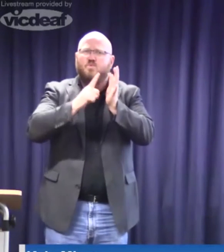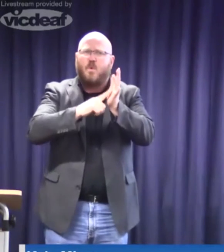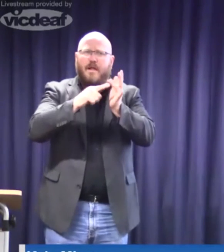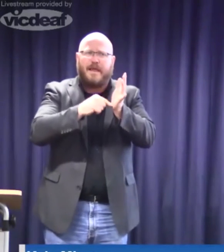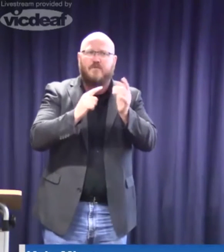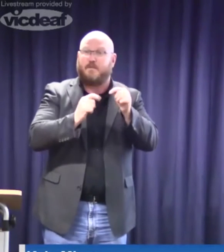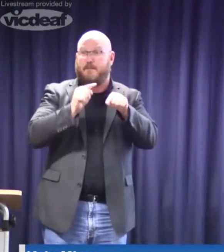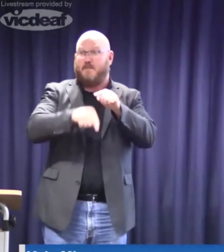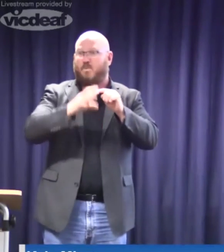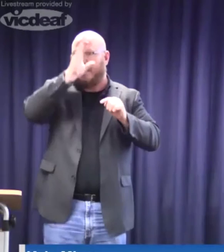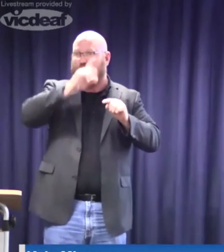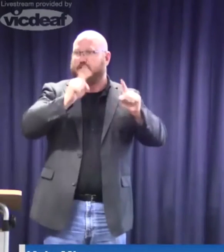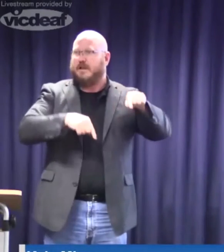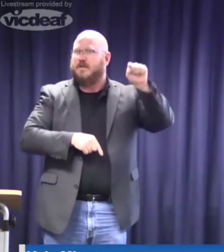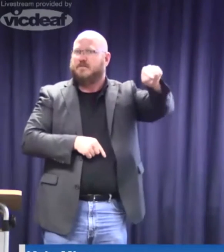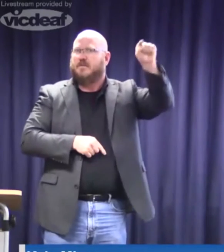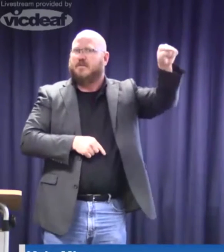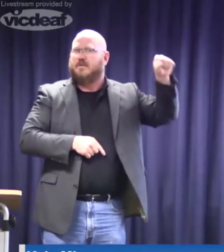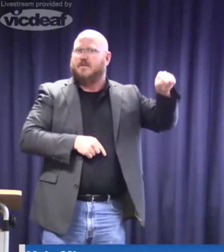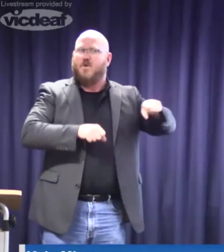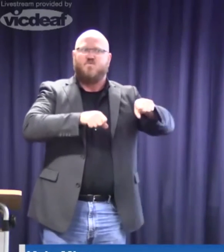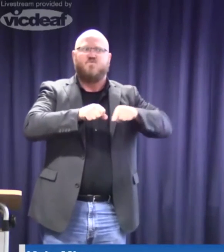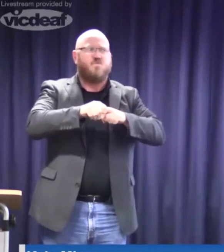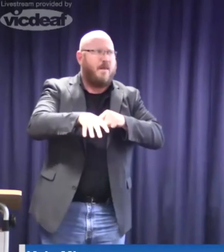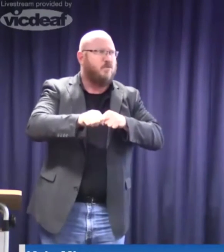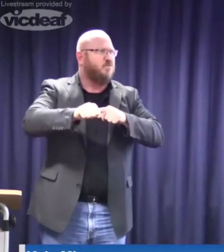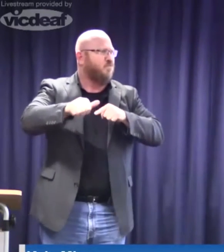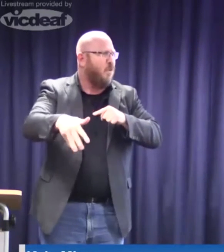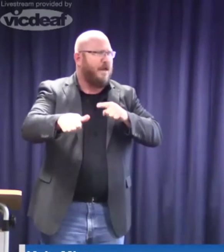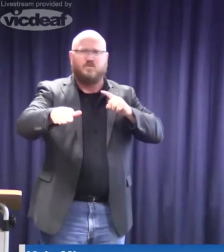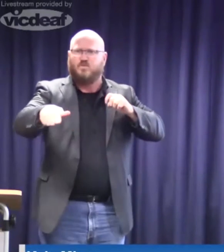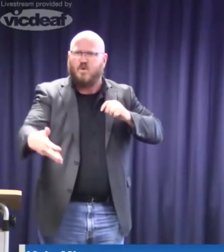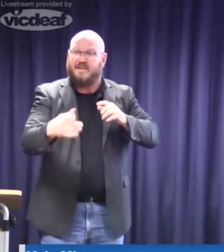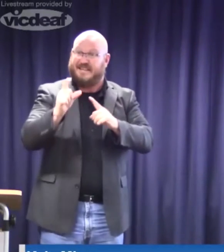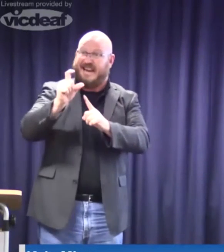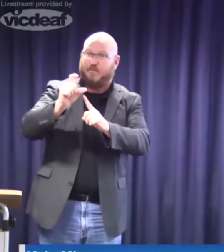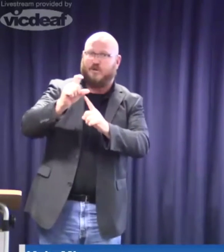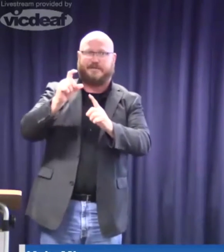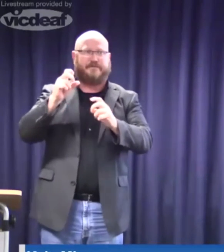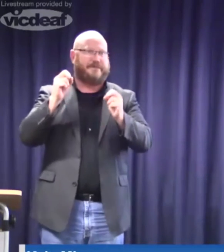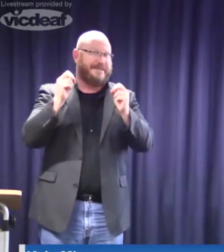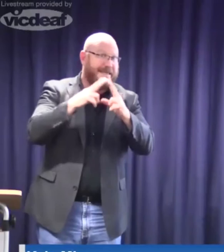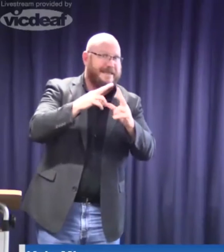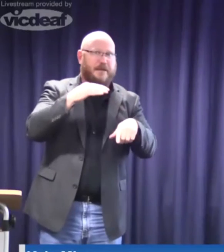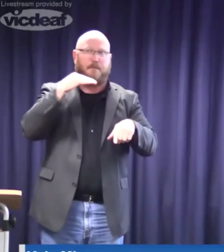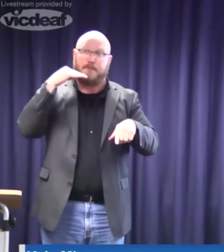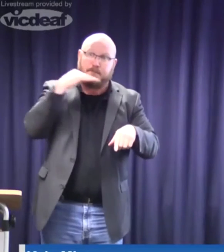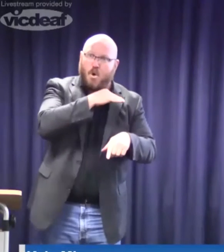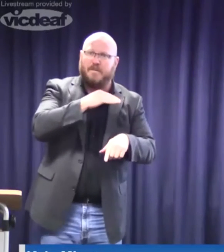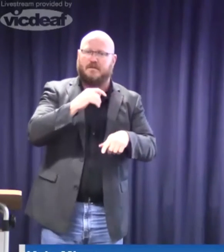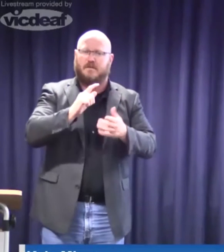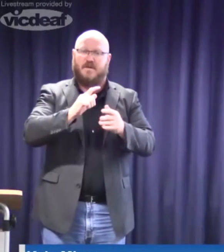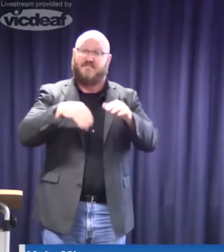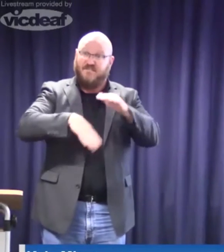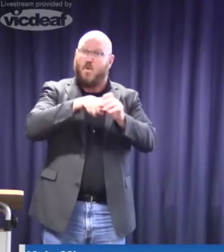Michelle and Keri have already touched on the NDIS trial sites, and that many of the trial